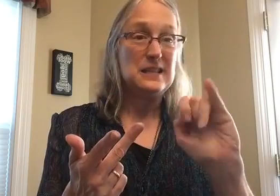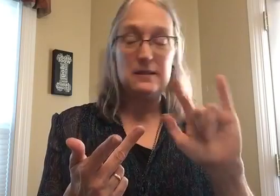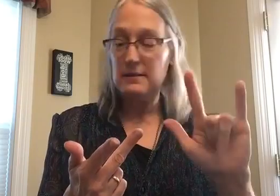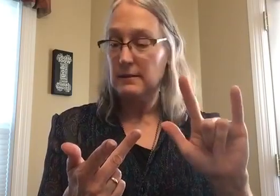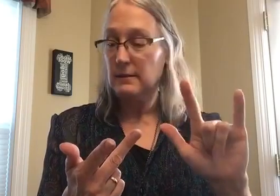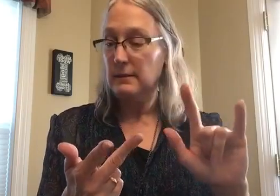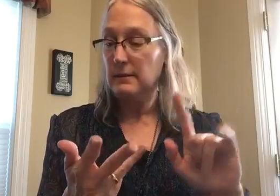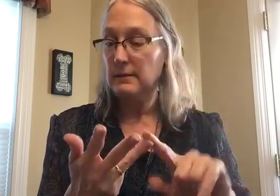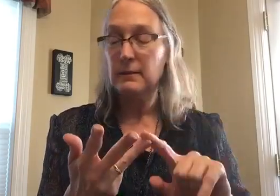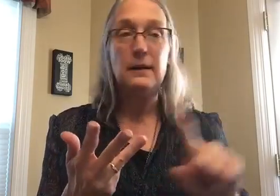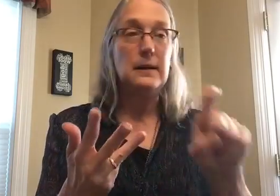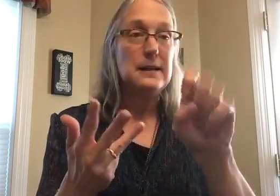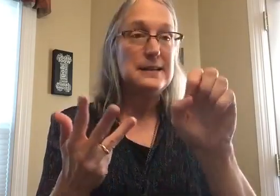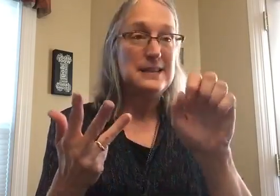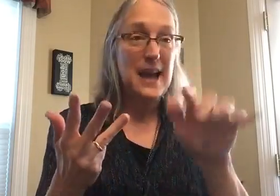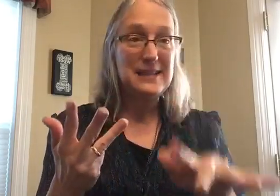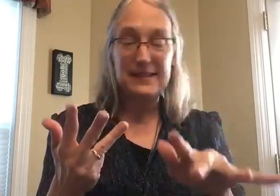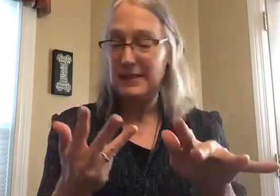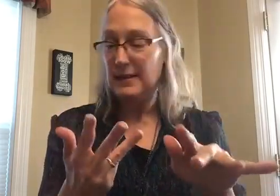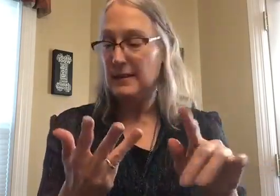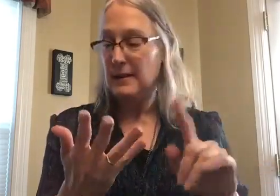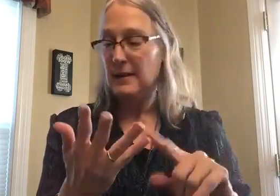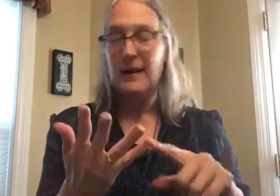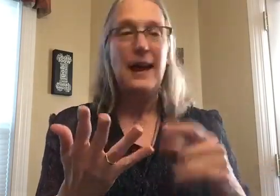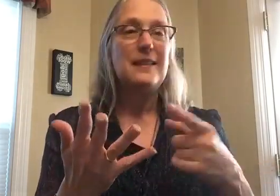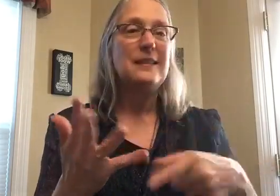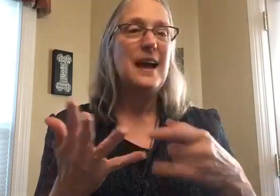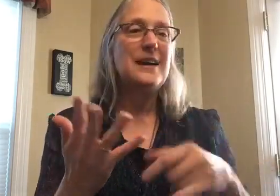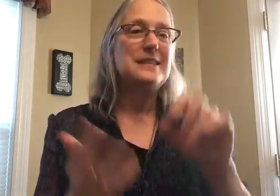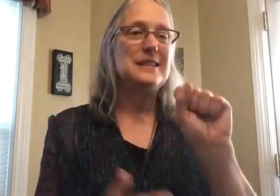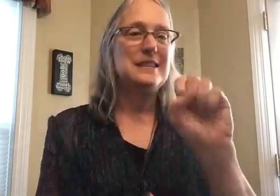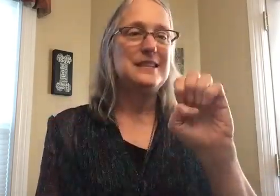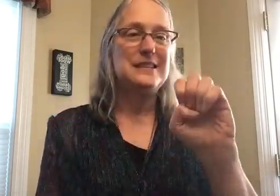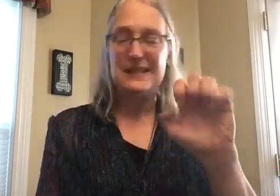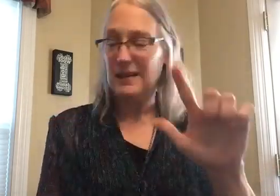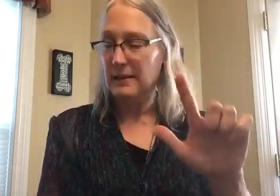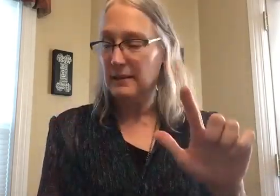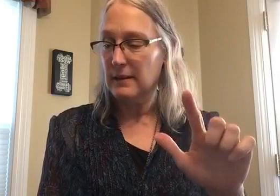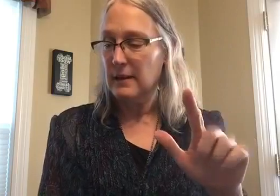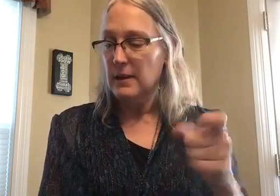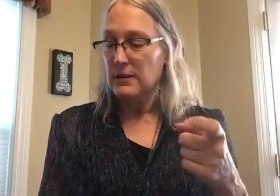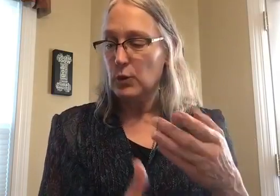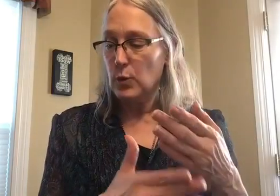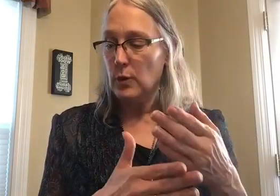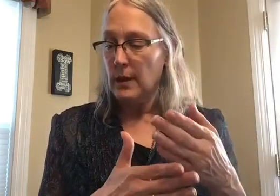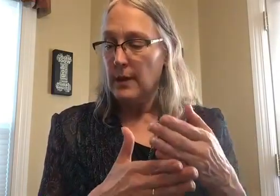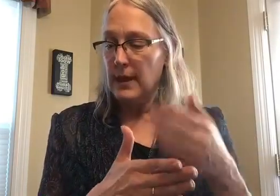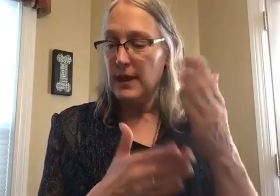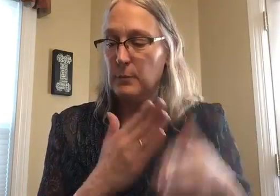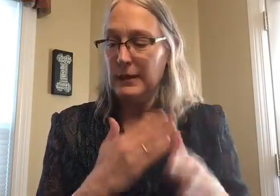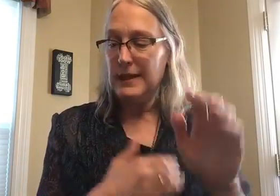distill, test, and the last is seal. So they complete the